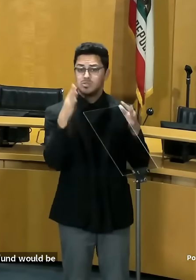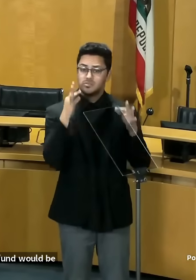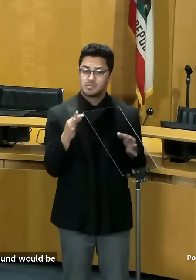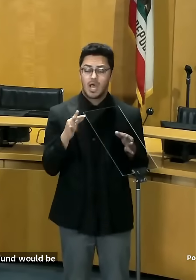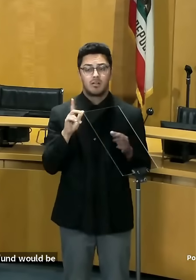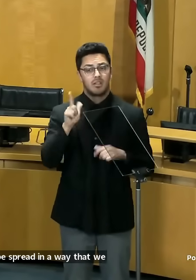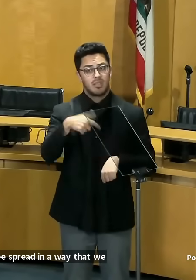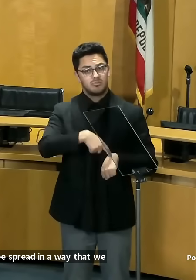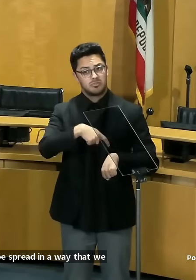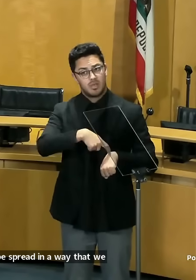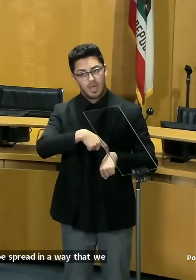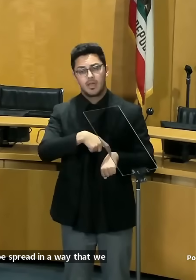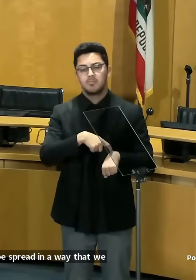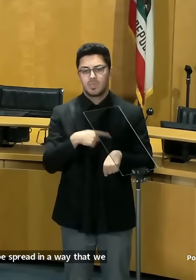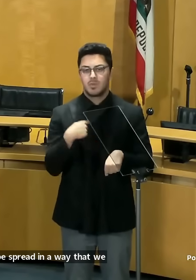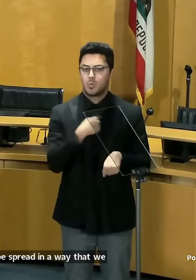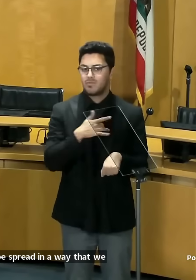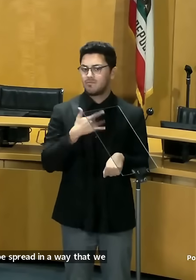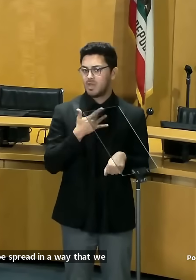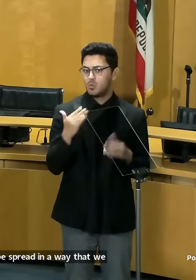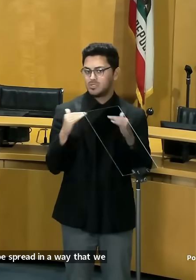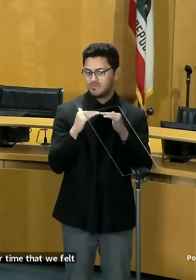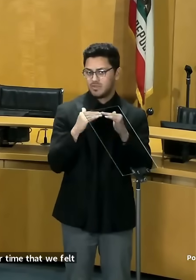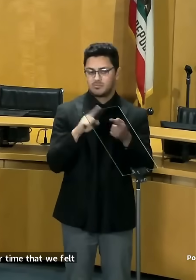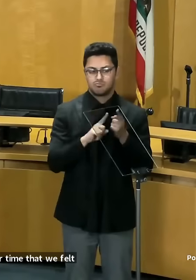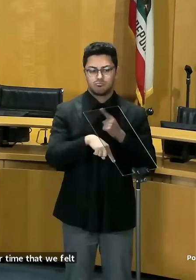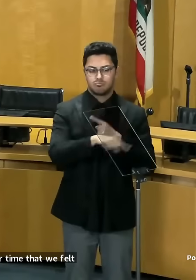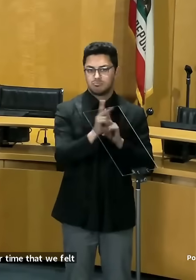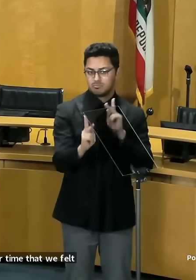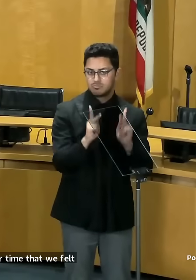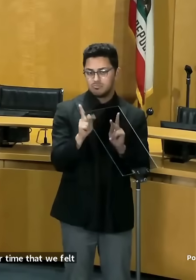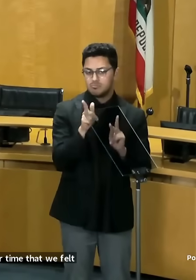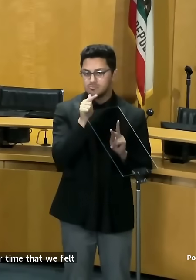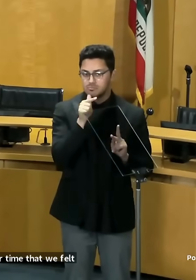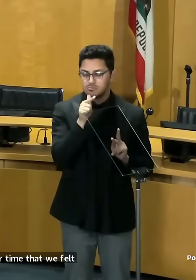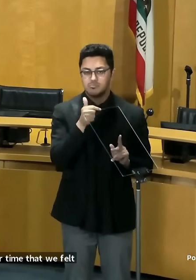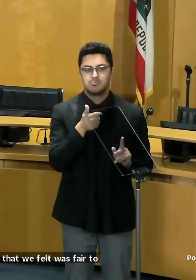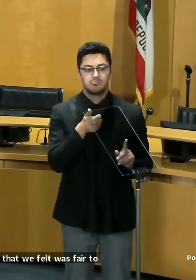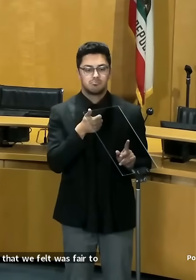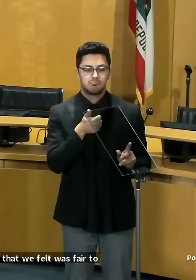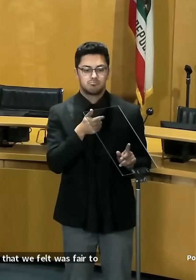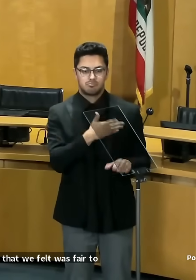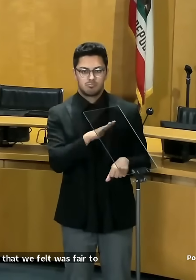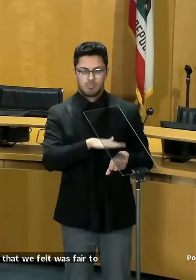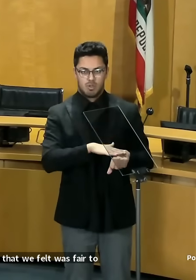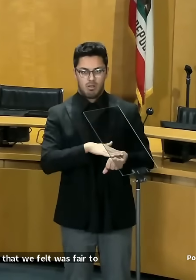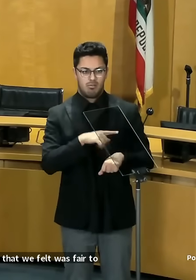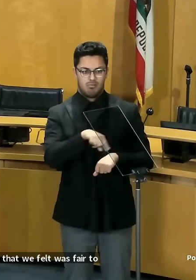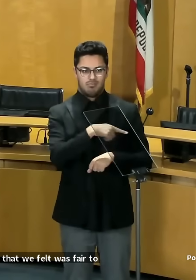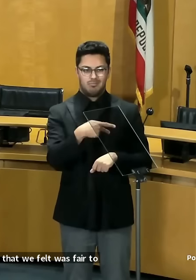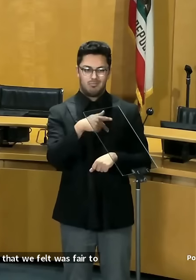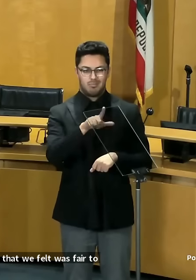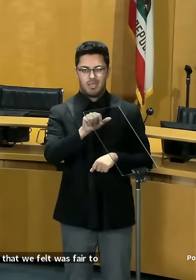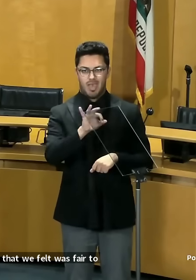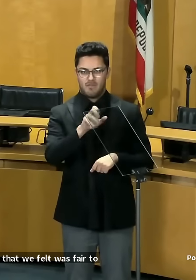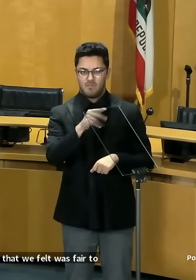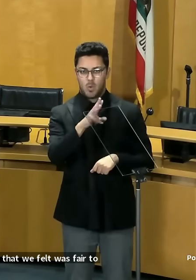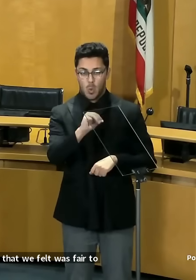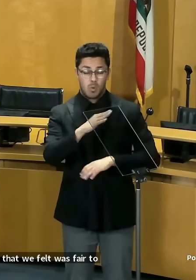a later time that we felt was fair to the people that are on the platforms.